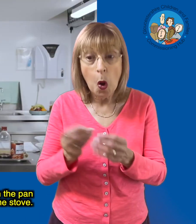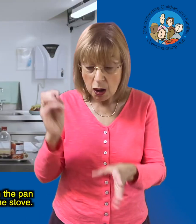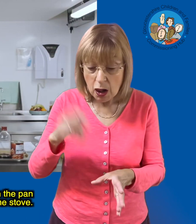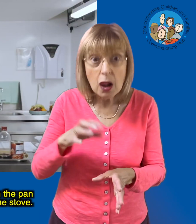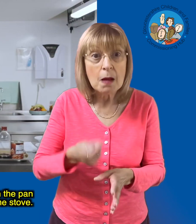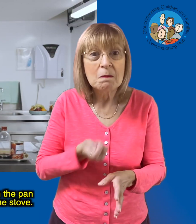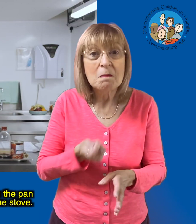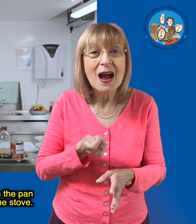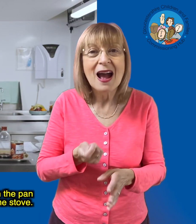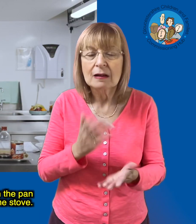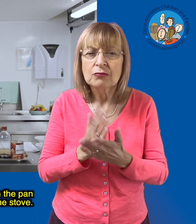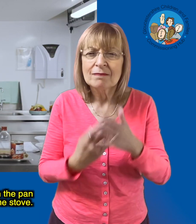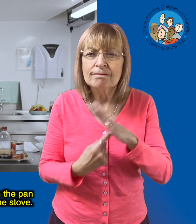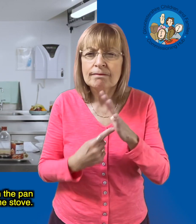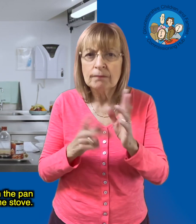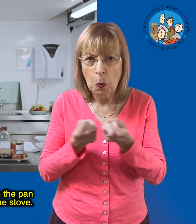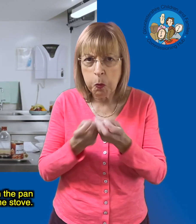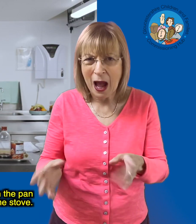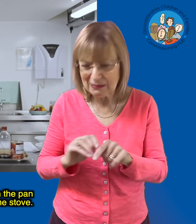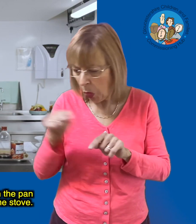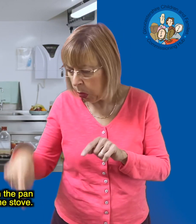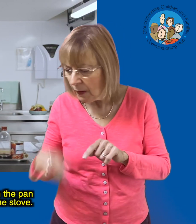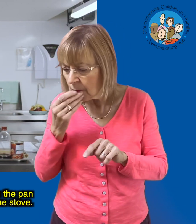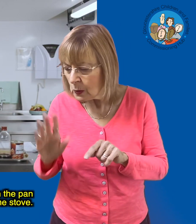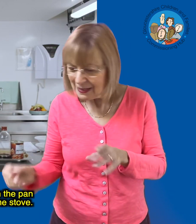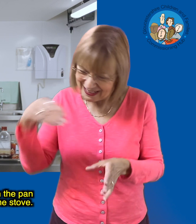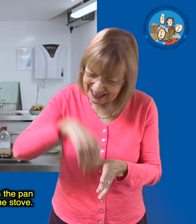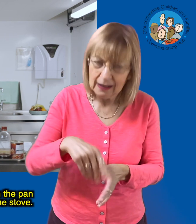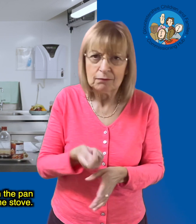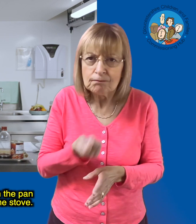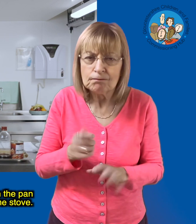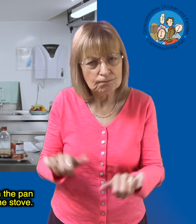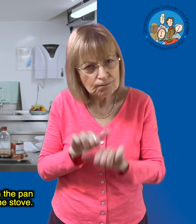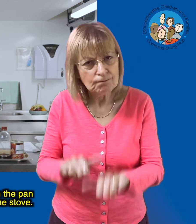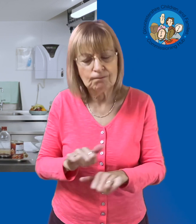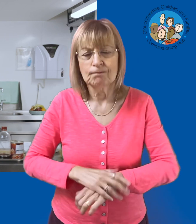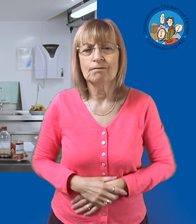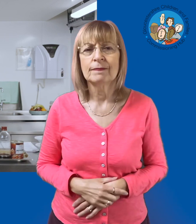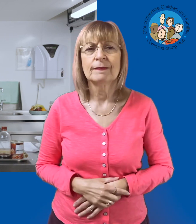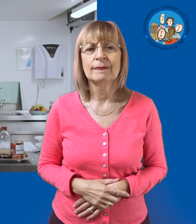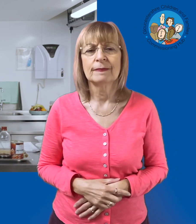You do want to try and keep all the ingredients in the pan so you benefit from the nutritional value, not on the stove.